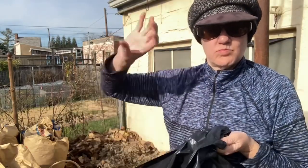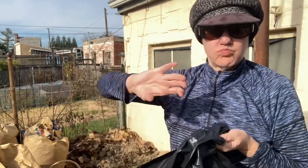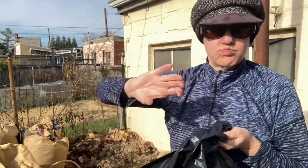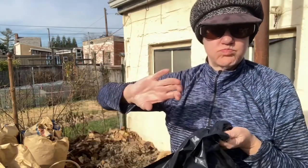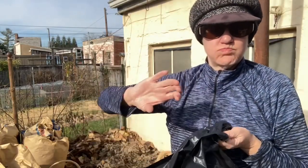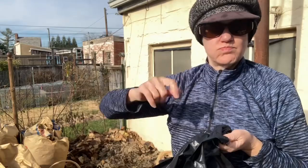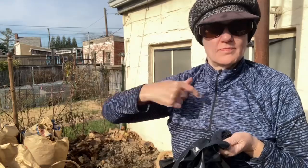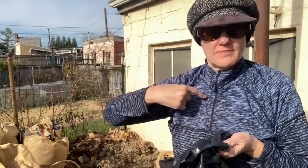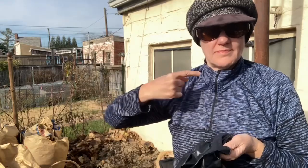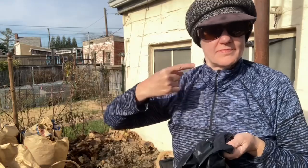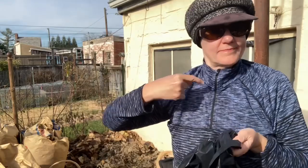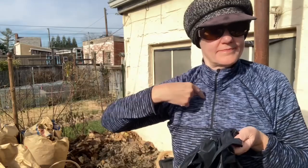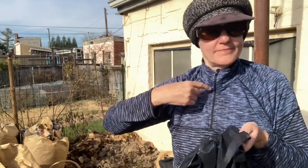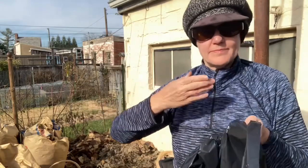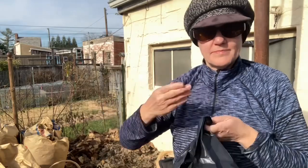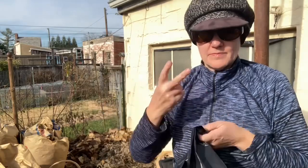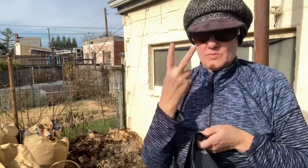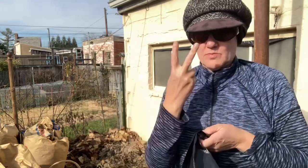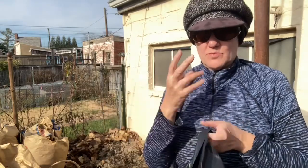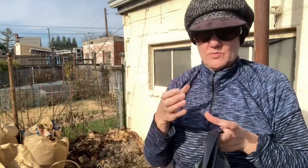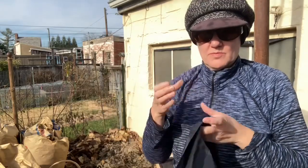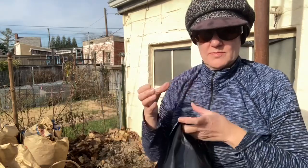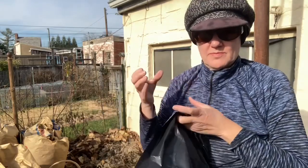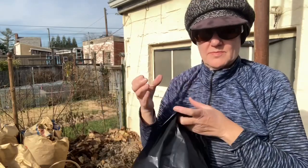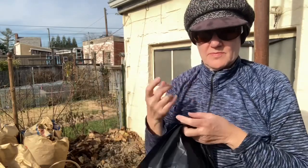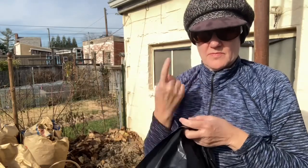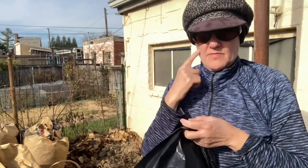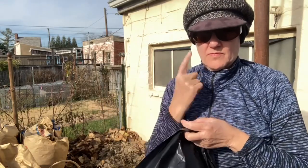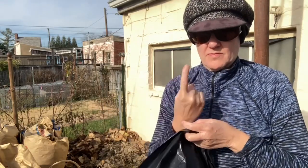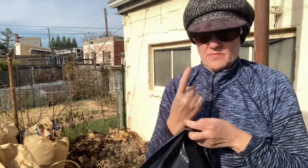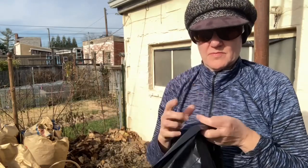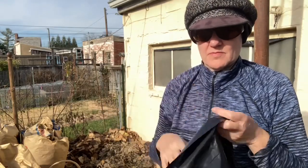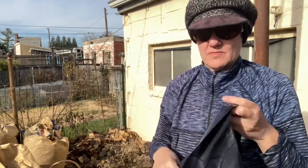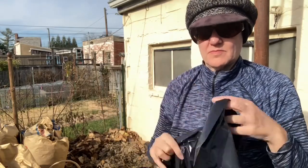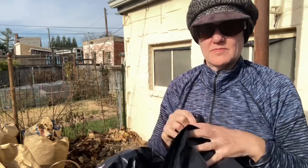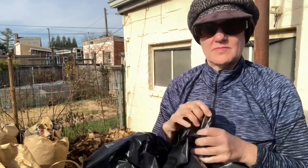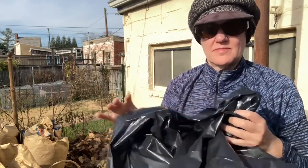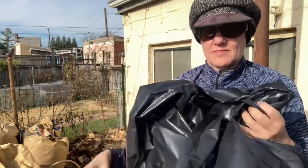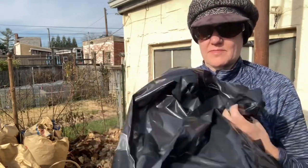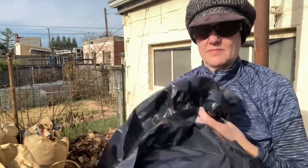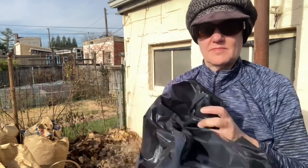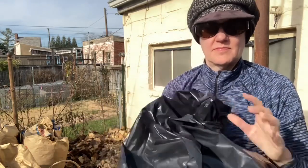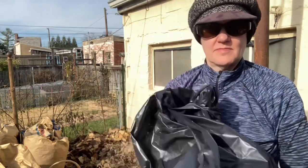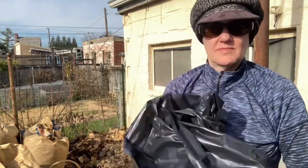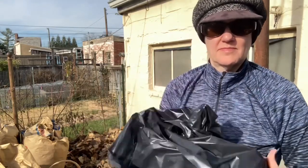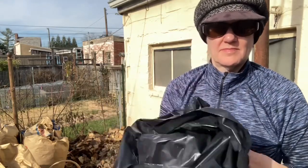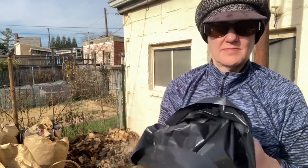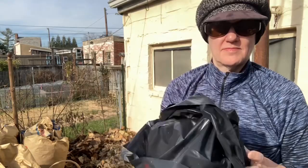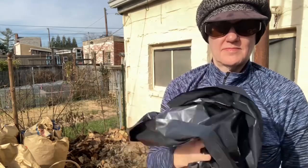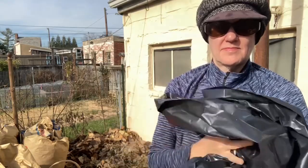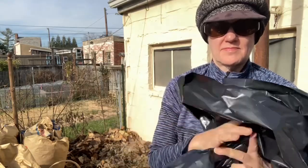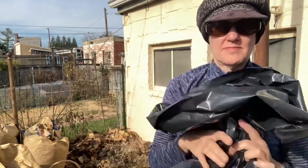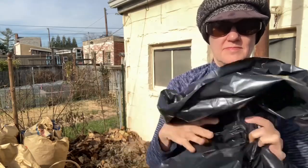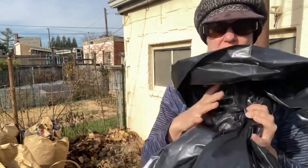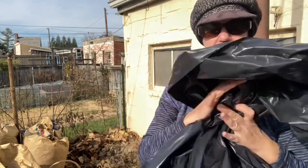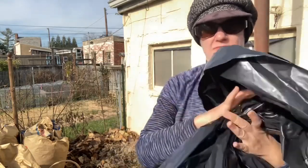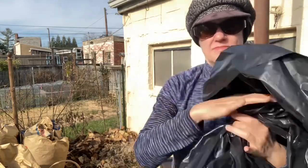Then just fill it up with leaves. I think 2 of these bags can fit into one of these contractor bags. After